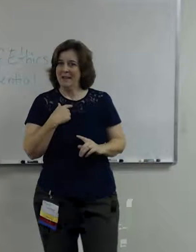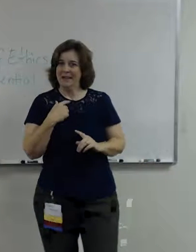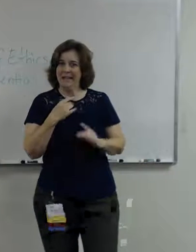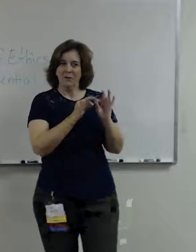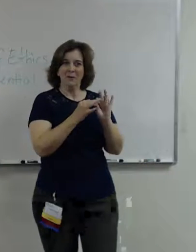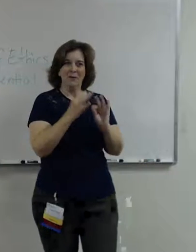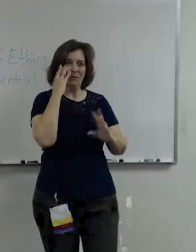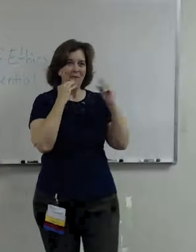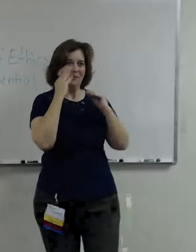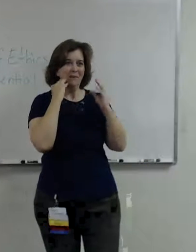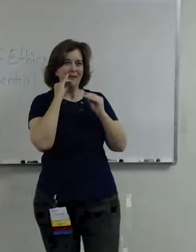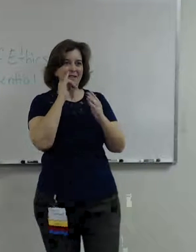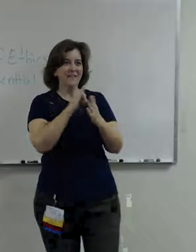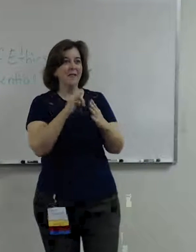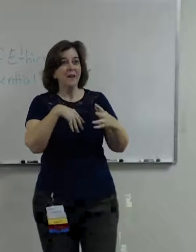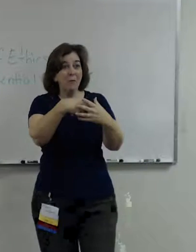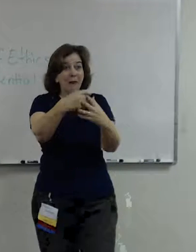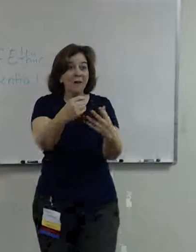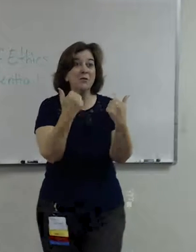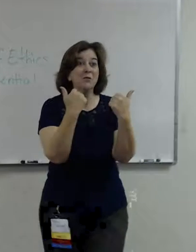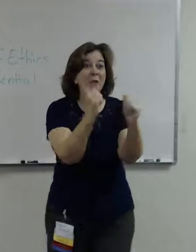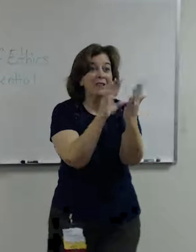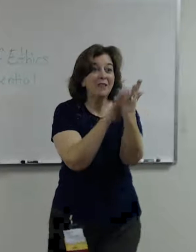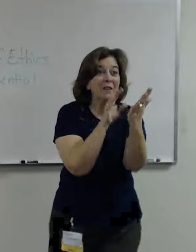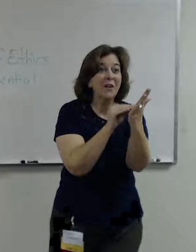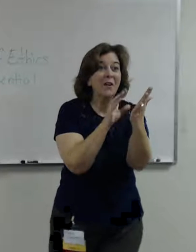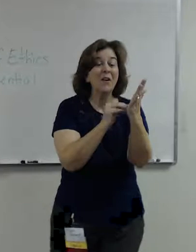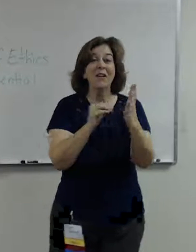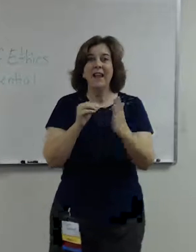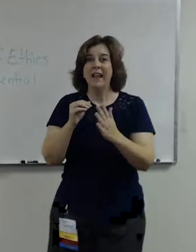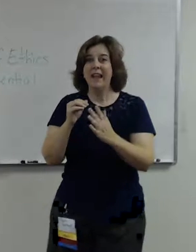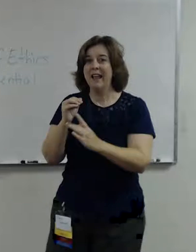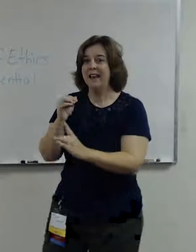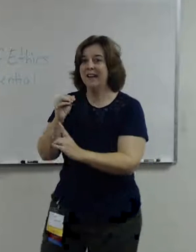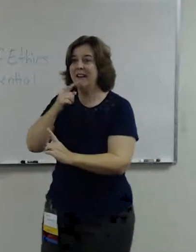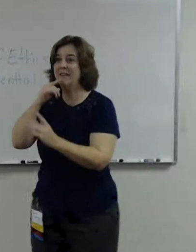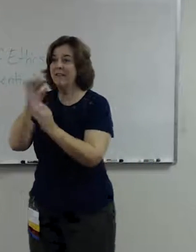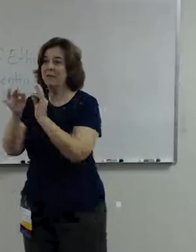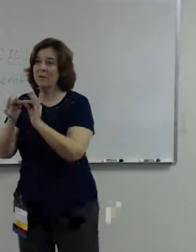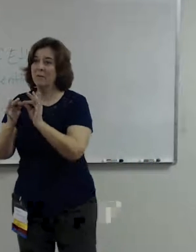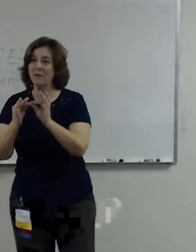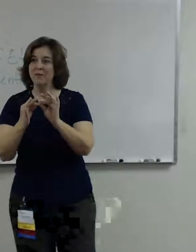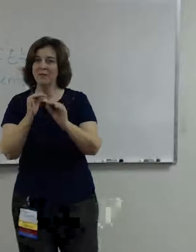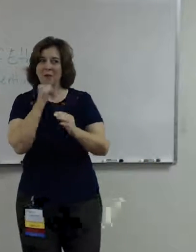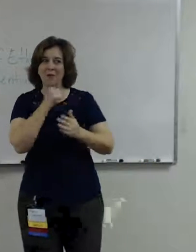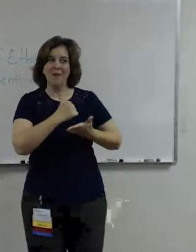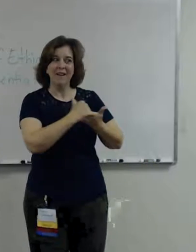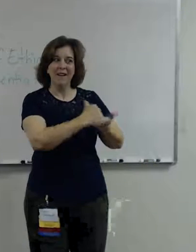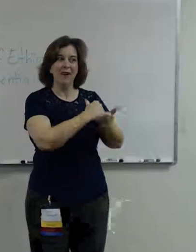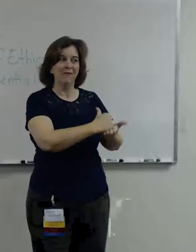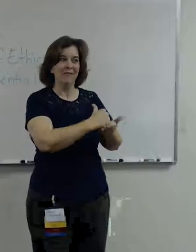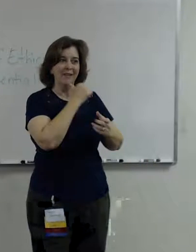So interpreters are experiencing that. They go out, they're trying to learn, and the hearing interpreters are not helpful and